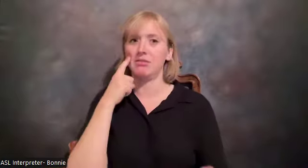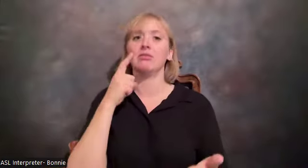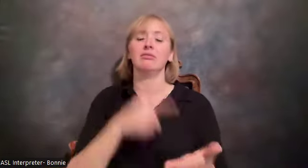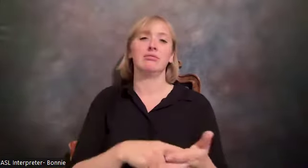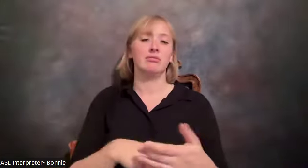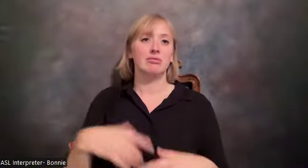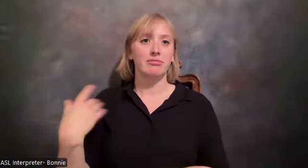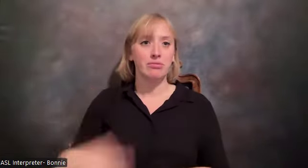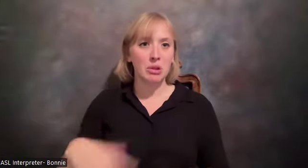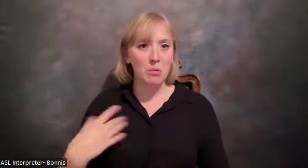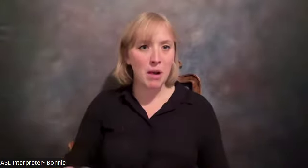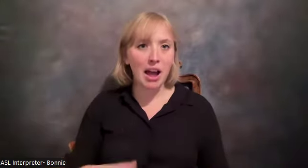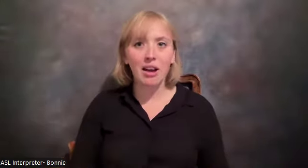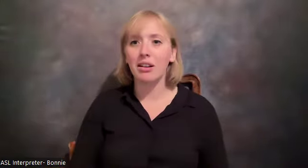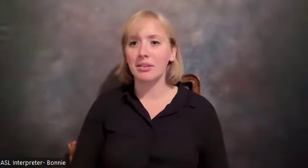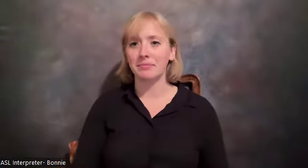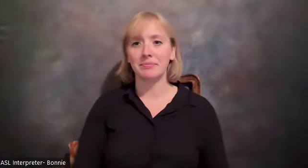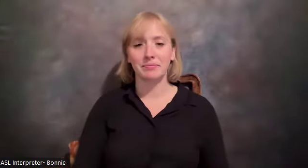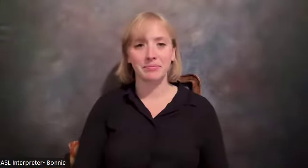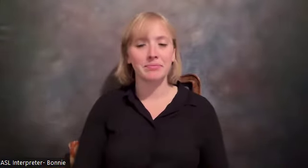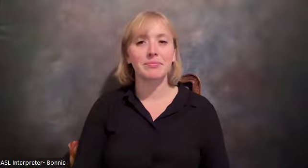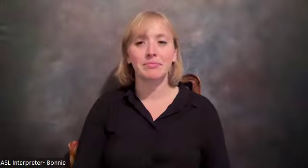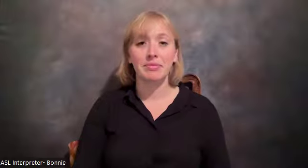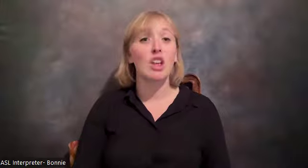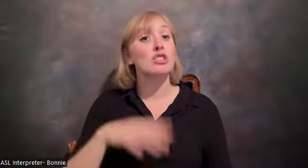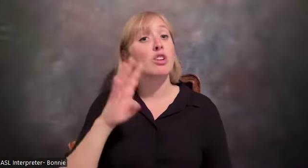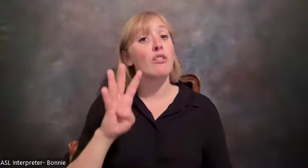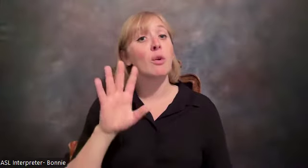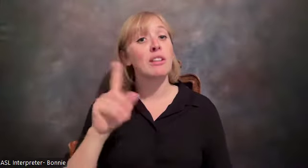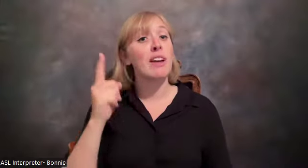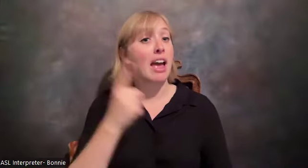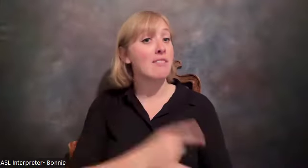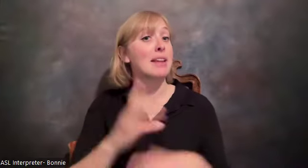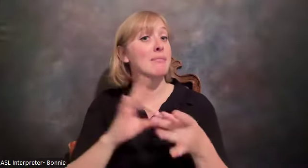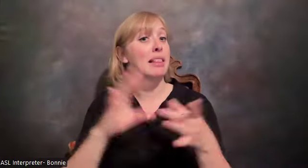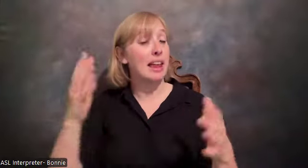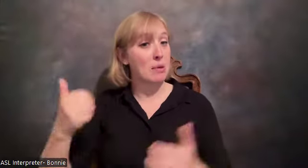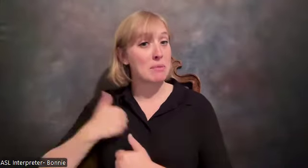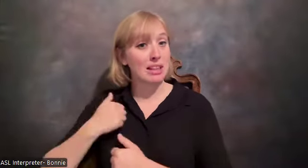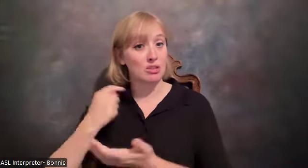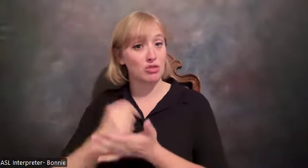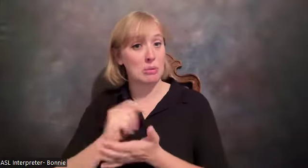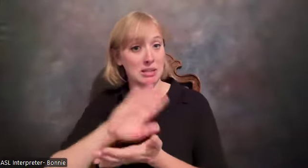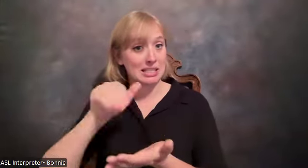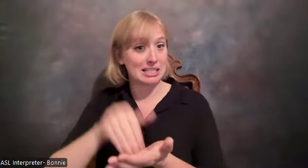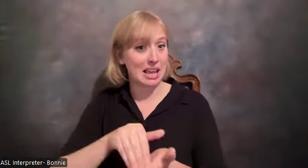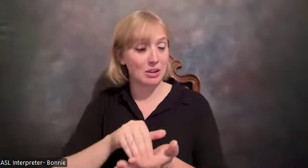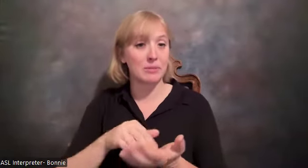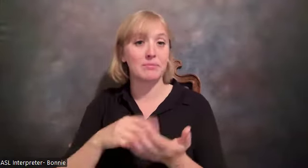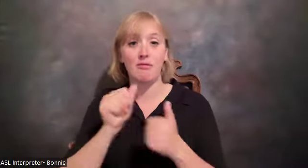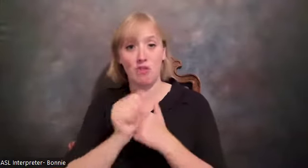really struck me when I was new. So after 45 days, they let me out of that military treatment center. That's what the orders